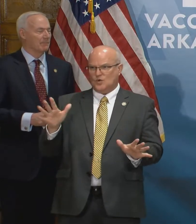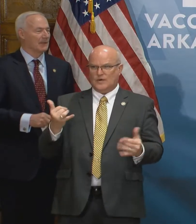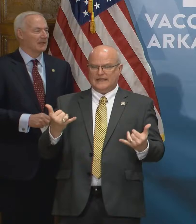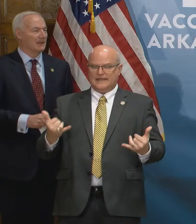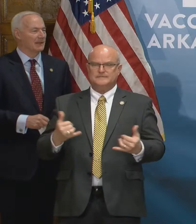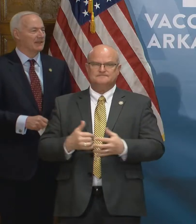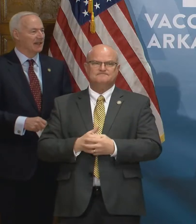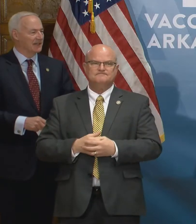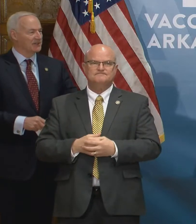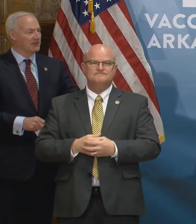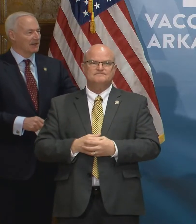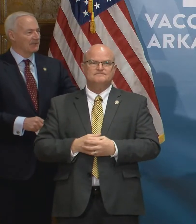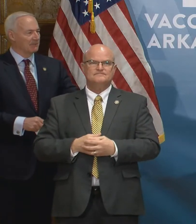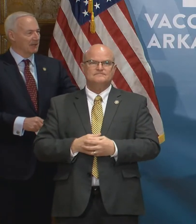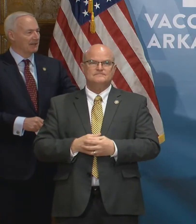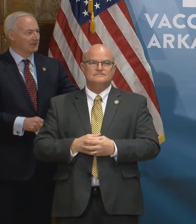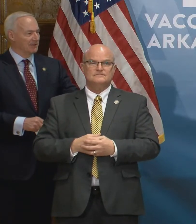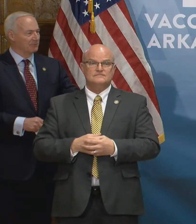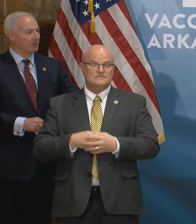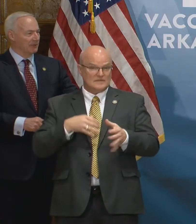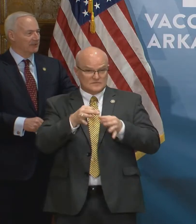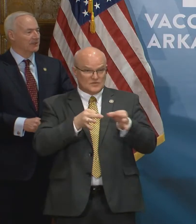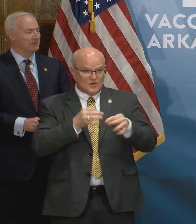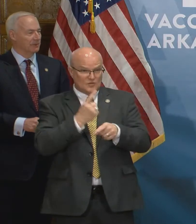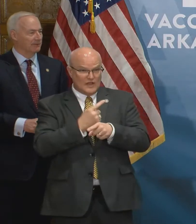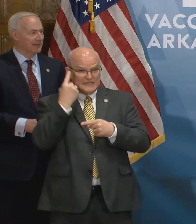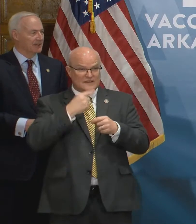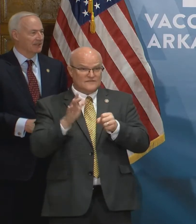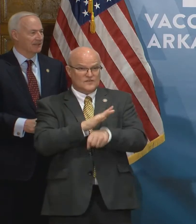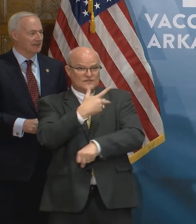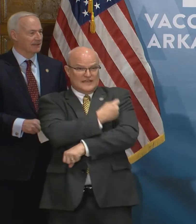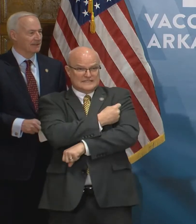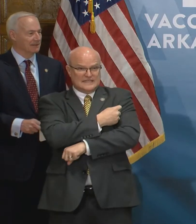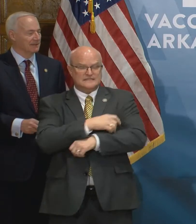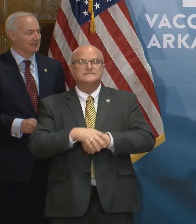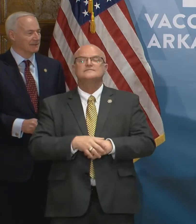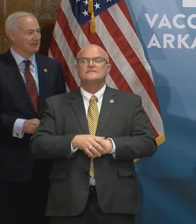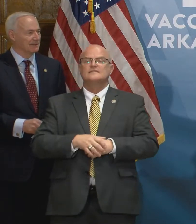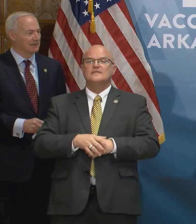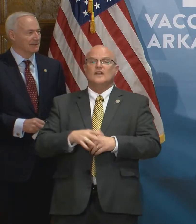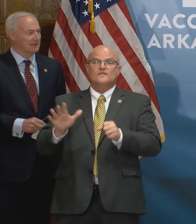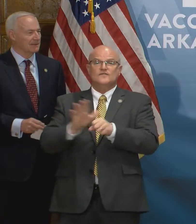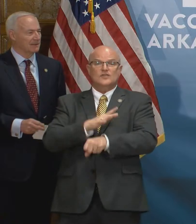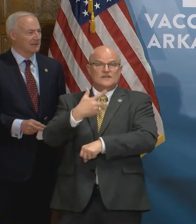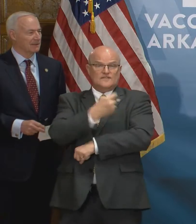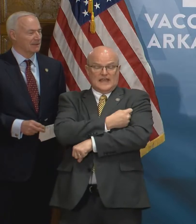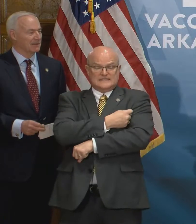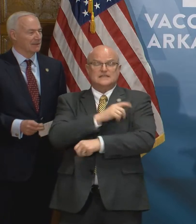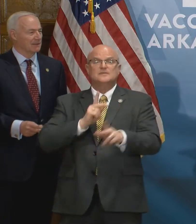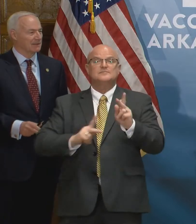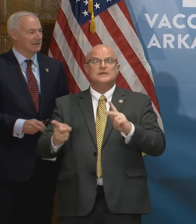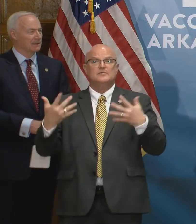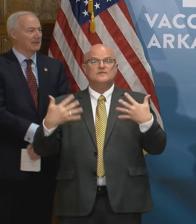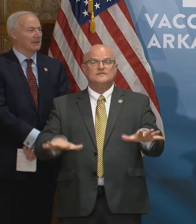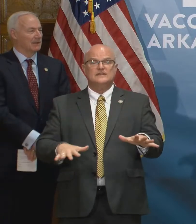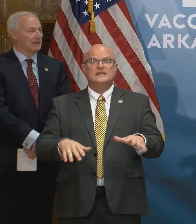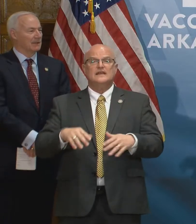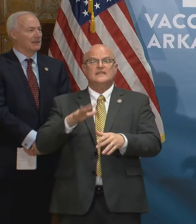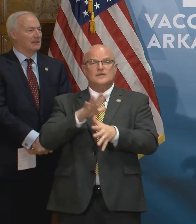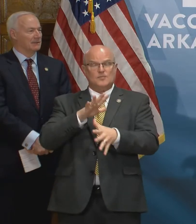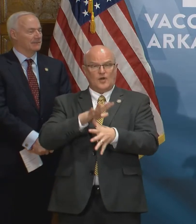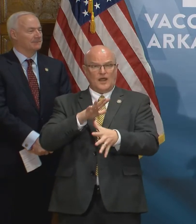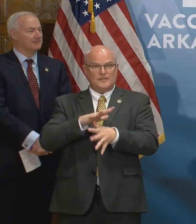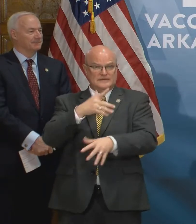the top of my head. Did I describe that right on what we consider fully vaccinated? Yes, fully vaccinated are people who have received their